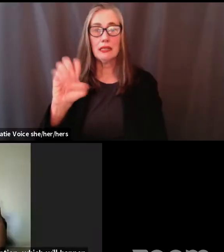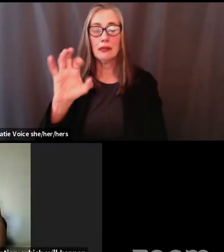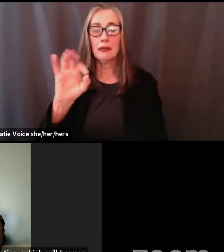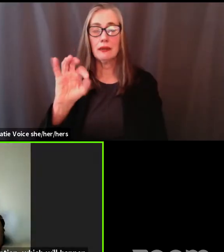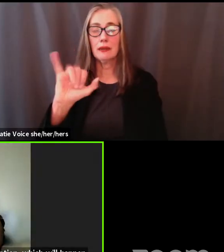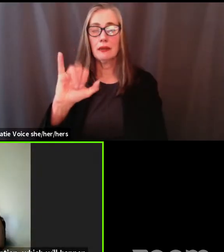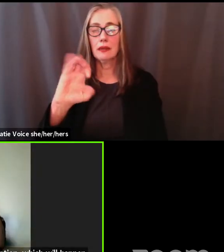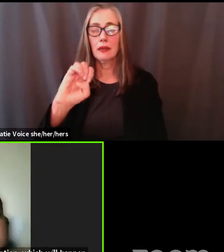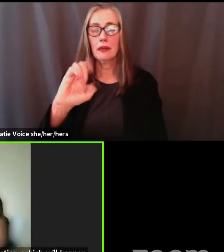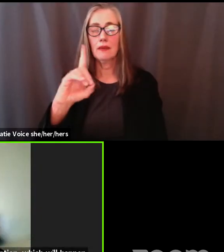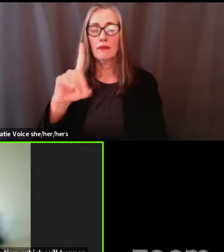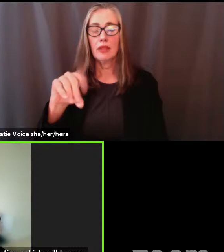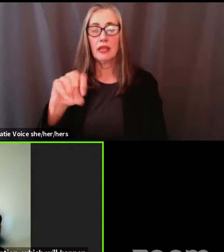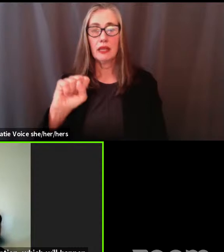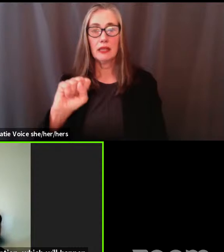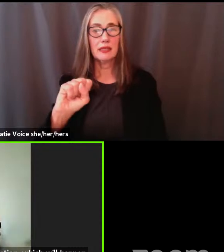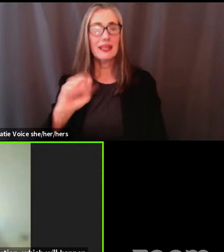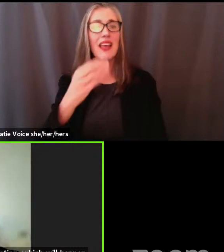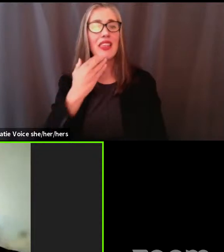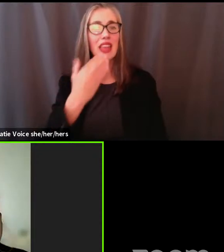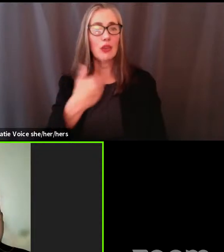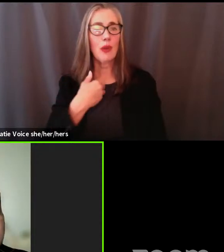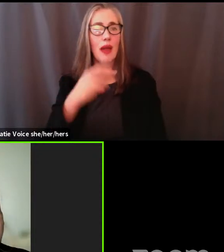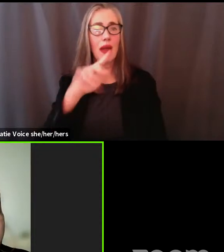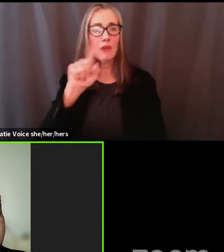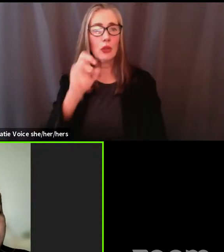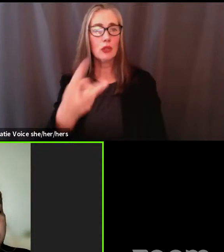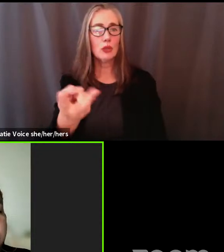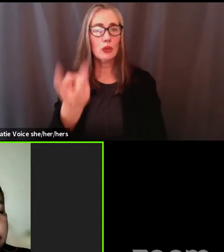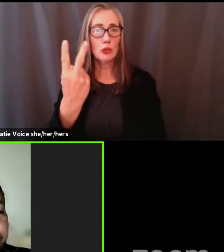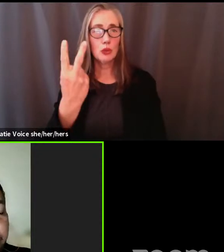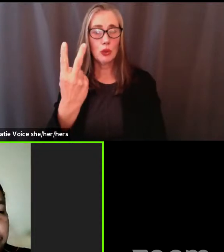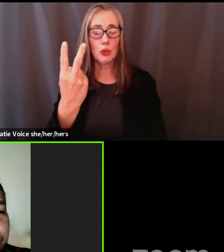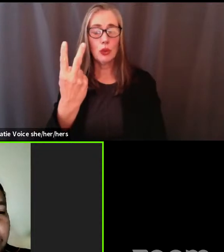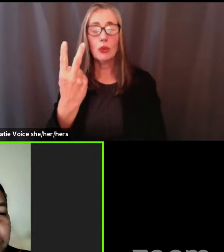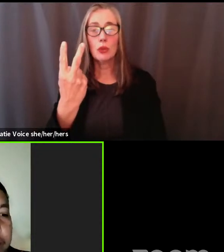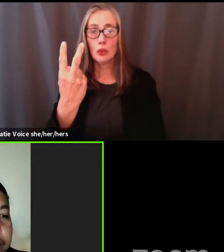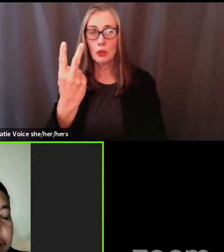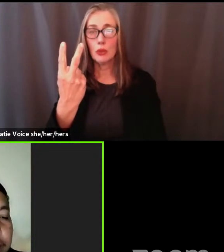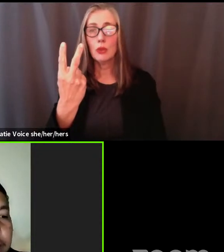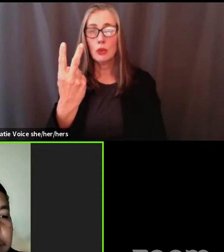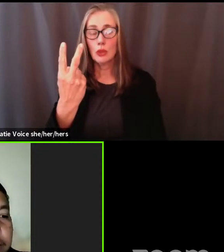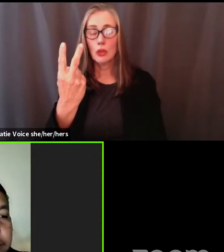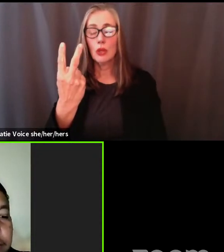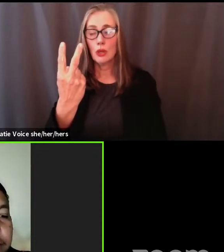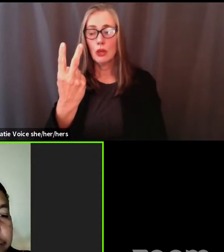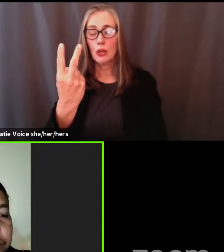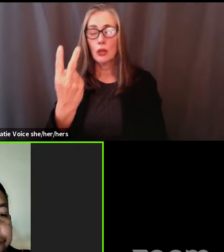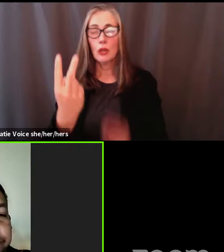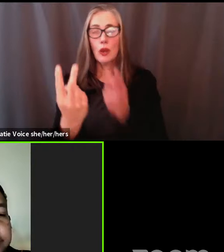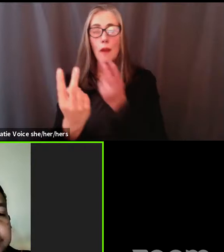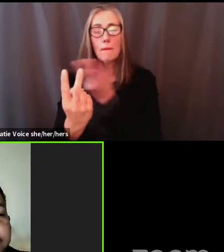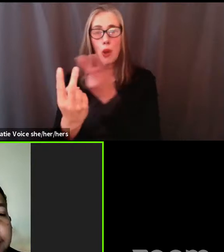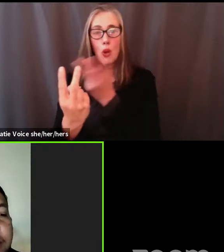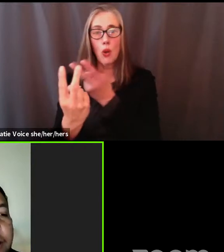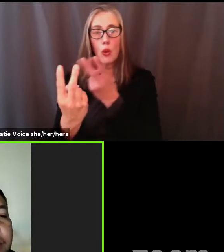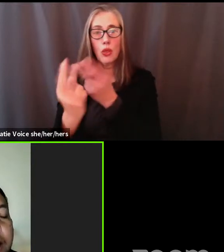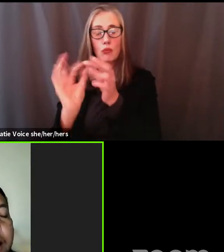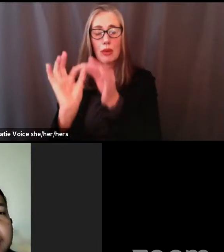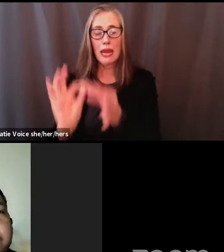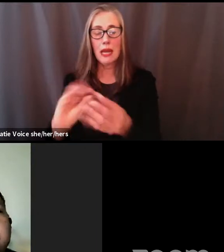Thank you, Mr. Chair. I actually have two questions, and these are both regarding number